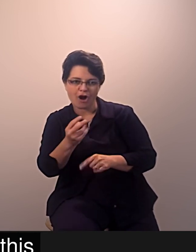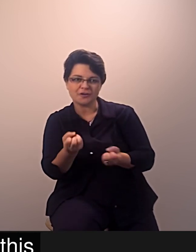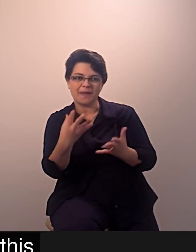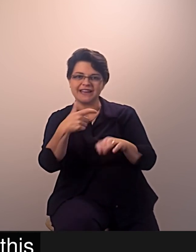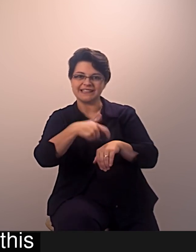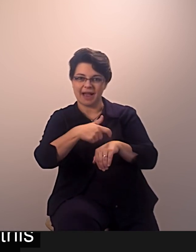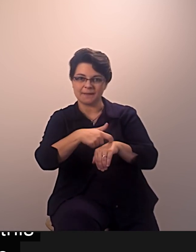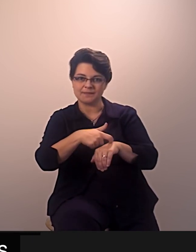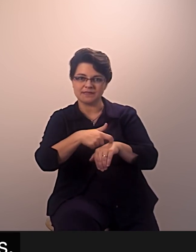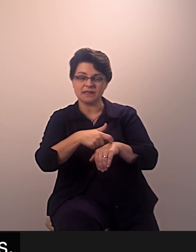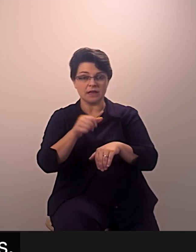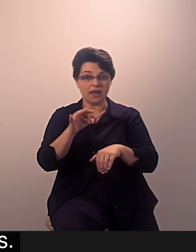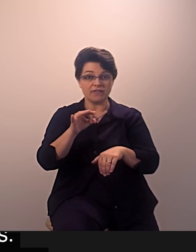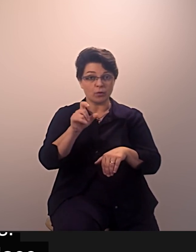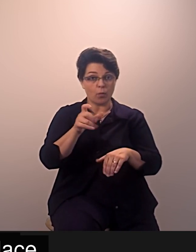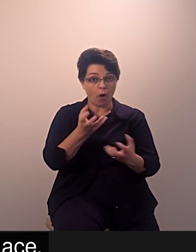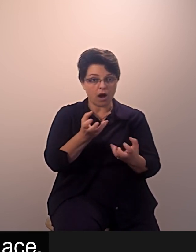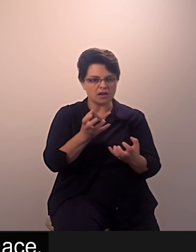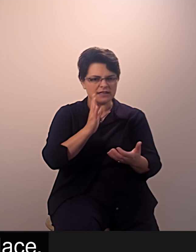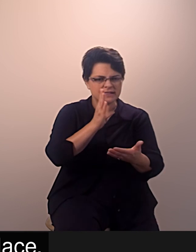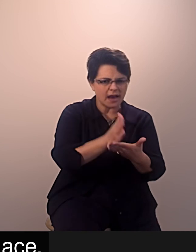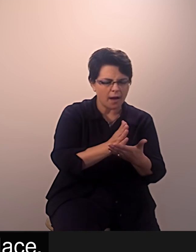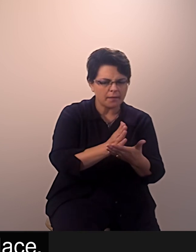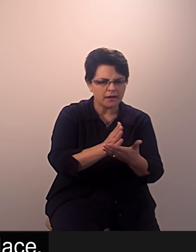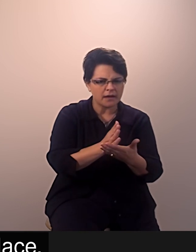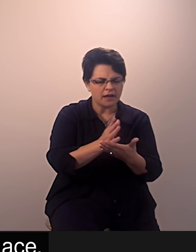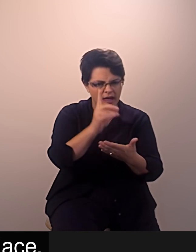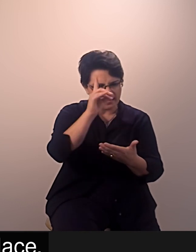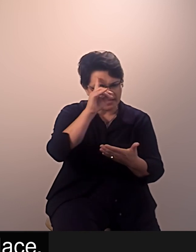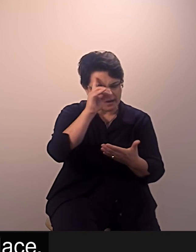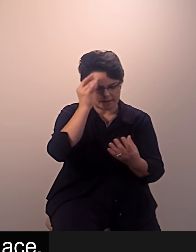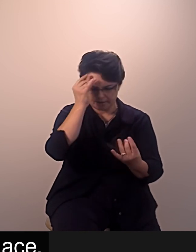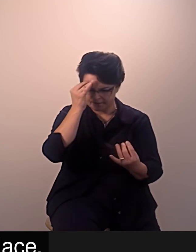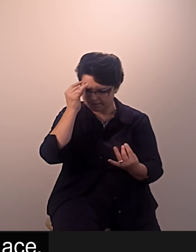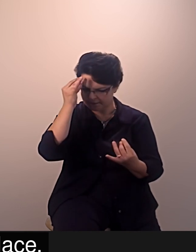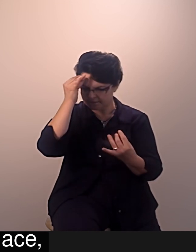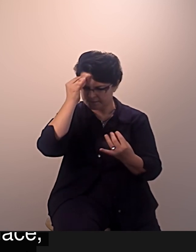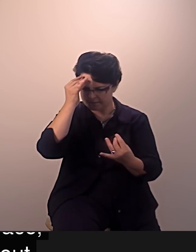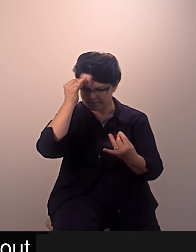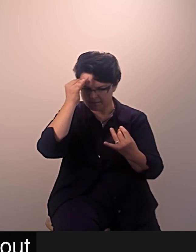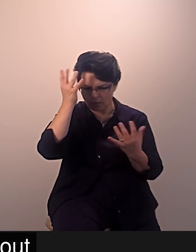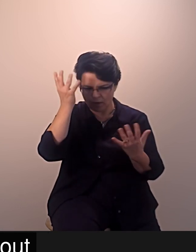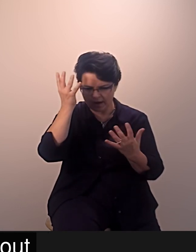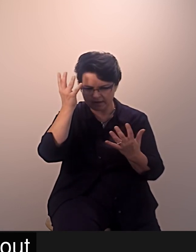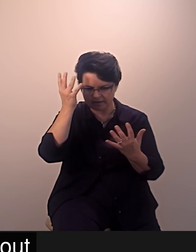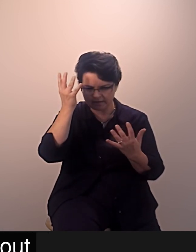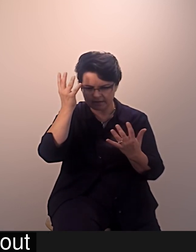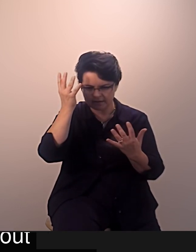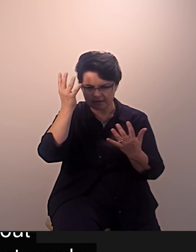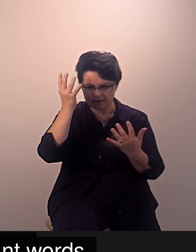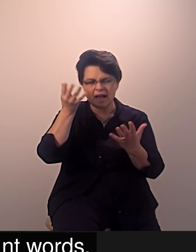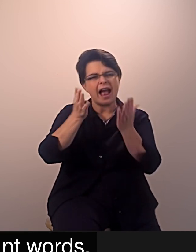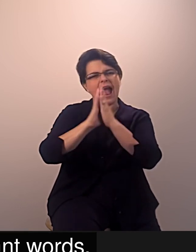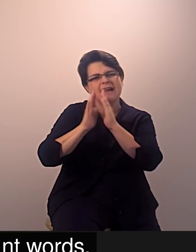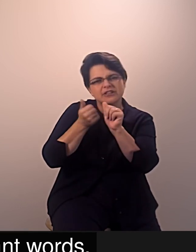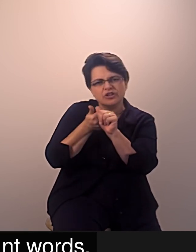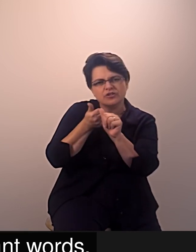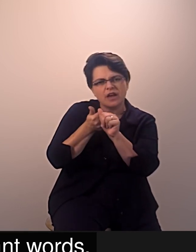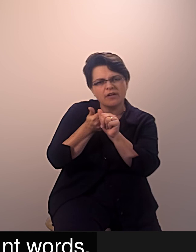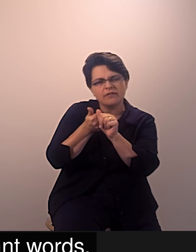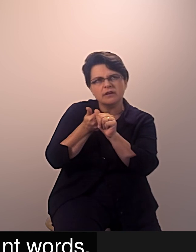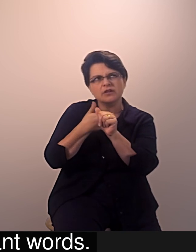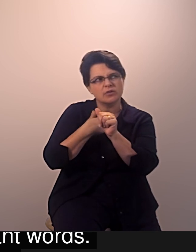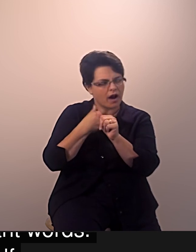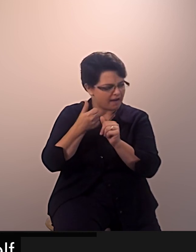Stop at any place and think about these very important words. Ask yourself, do I